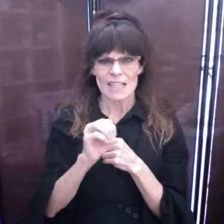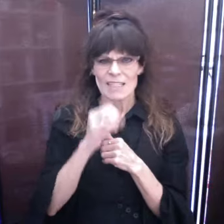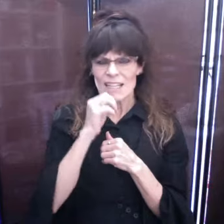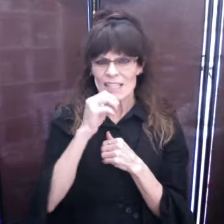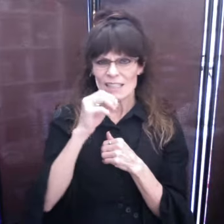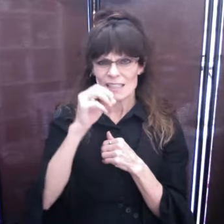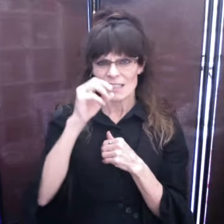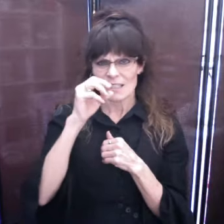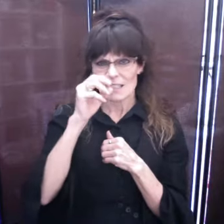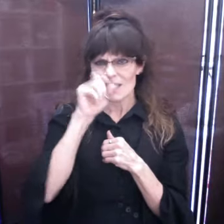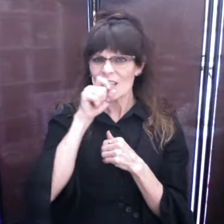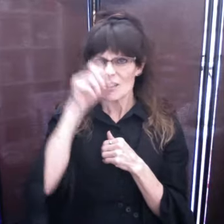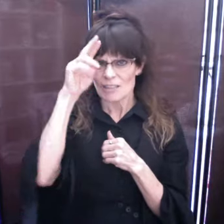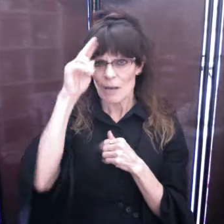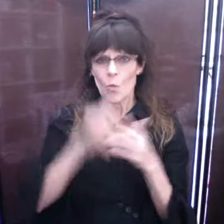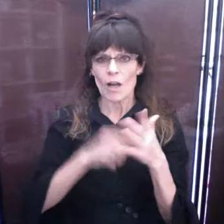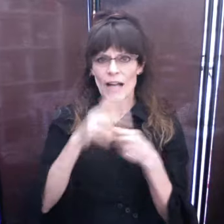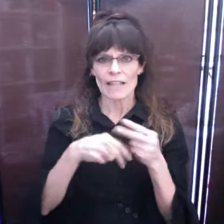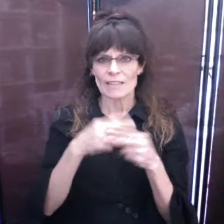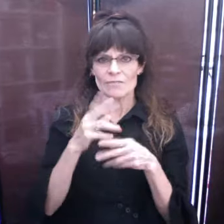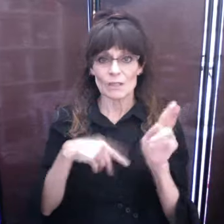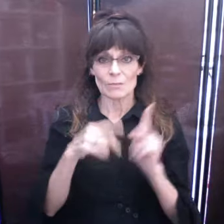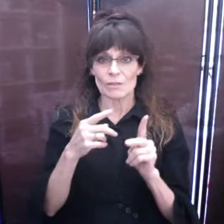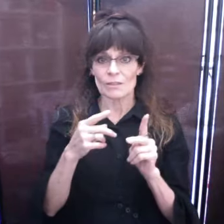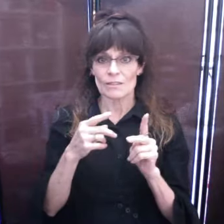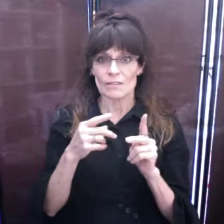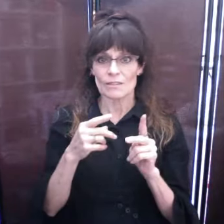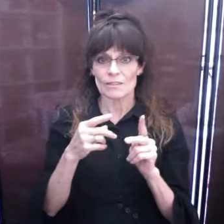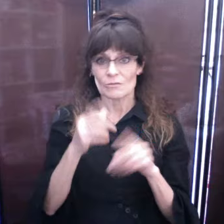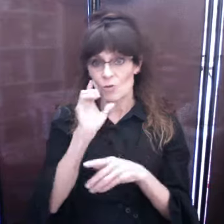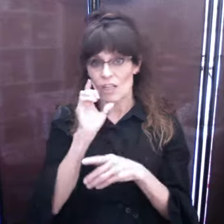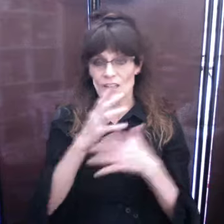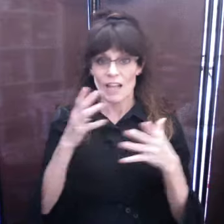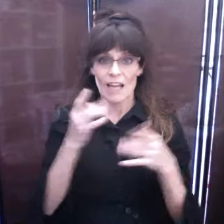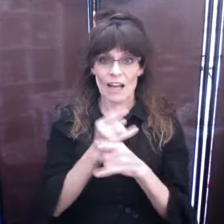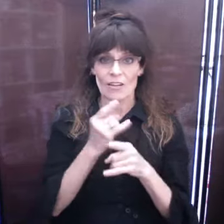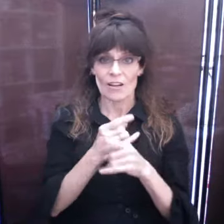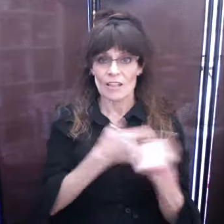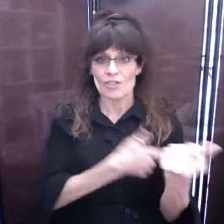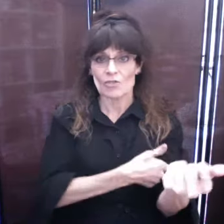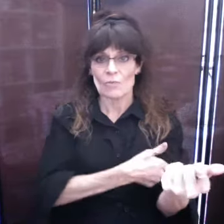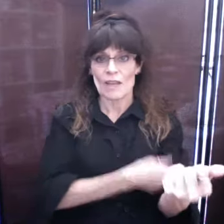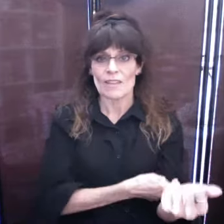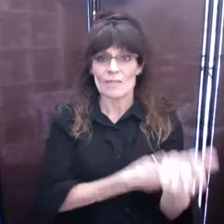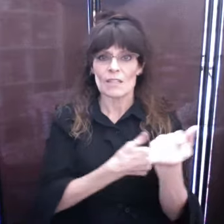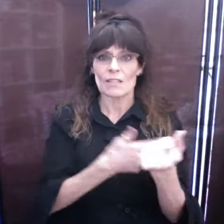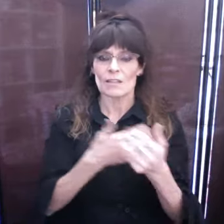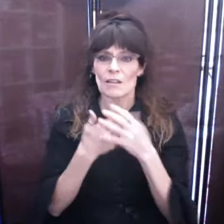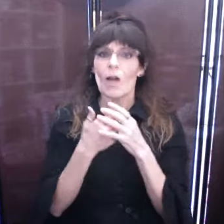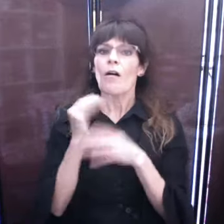what kind of people were they? And, just being honest, drink a lot of alcohol and shoot methamphetamines. And he said, oh, and he characterized, he